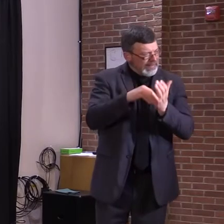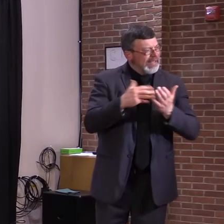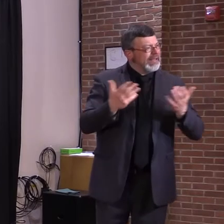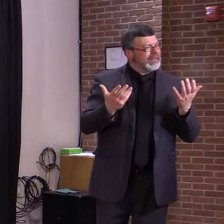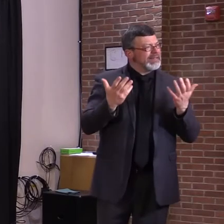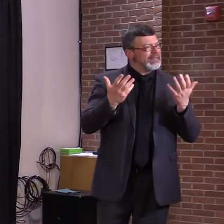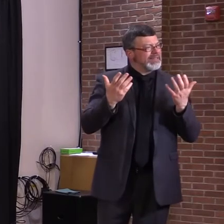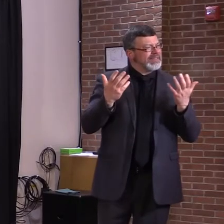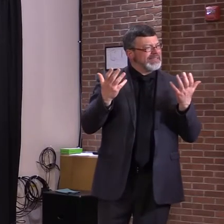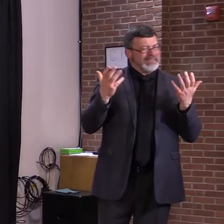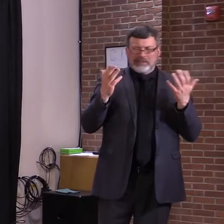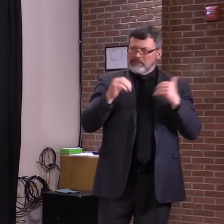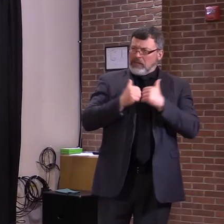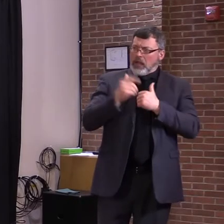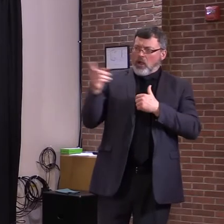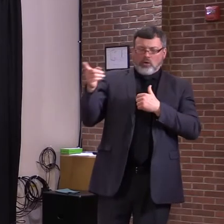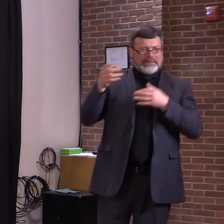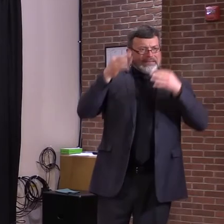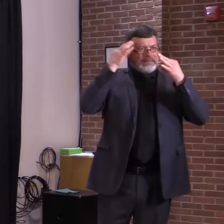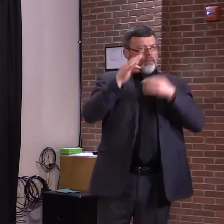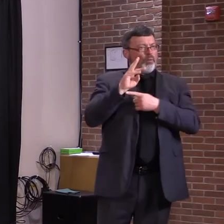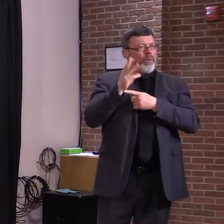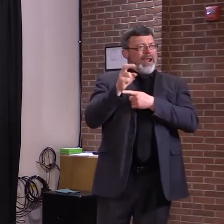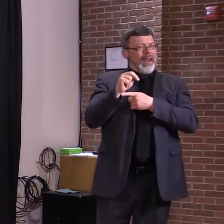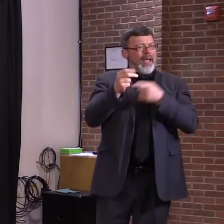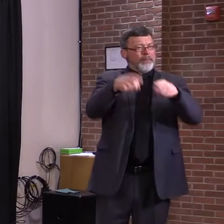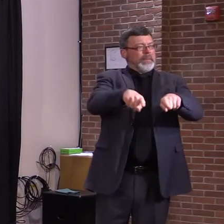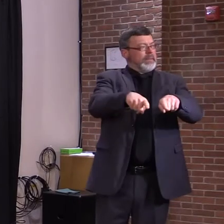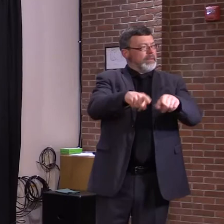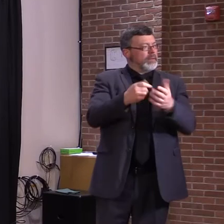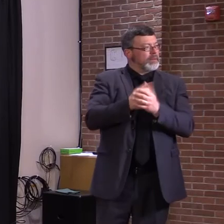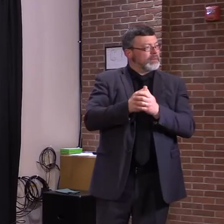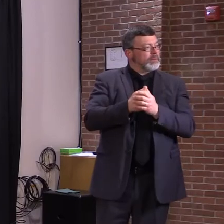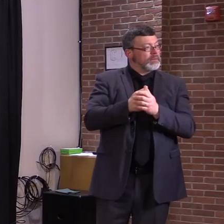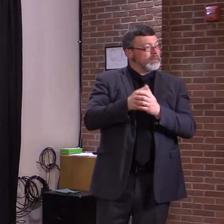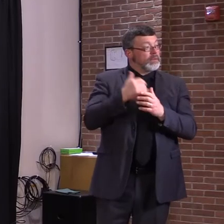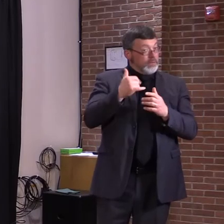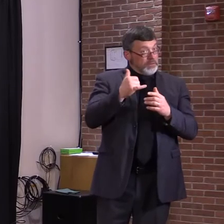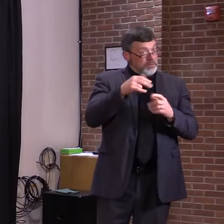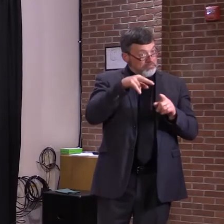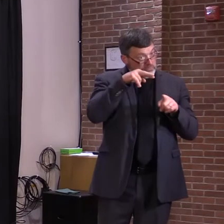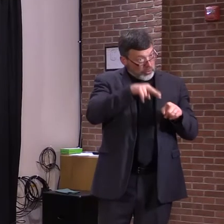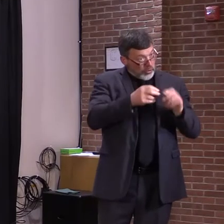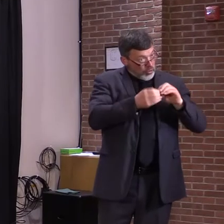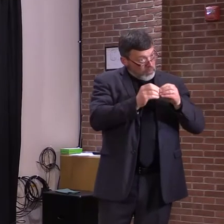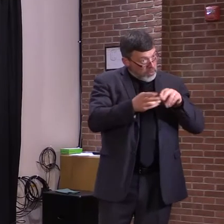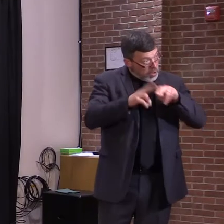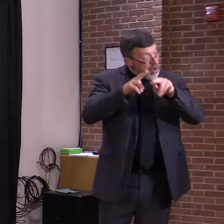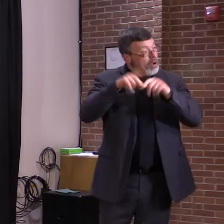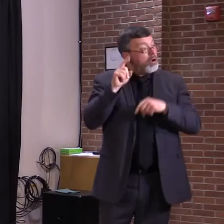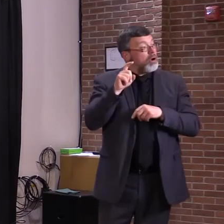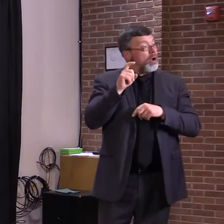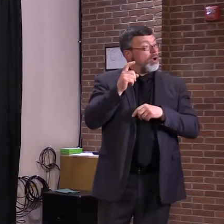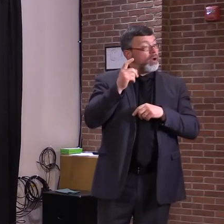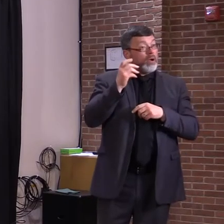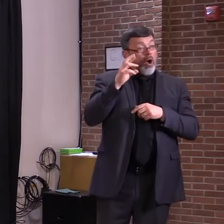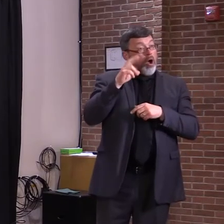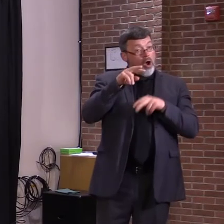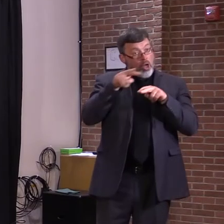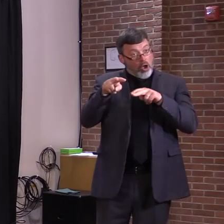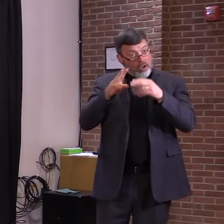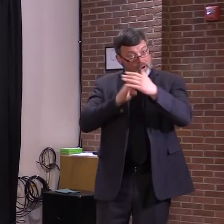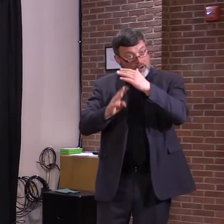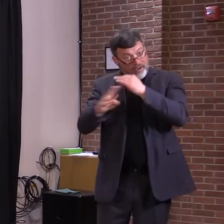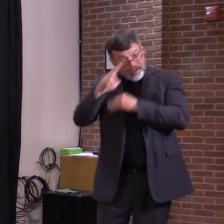strategy that's affecting COVID case reporting. We have, you know, reportedly a lot of hospitalizations that may be COVID-related